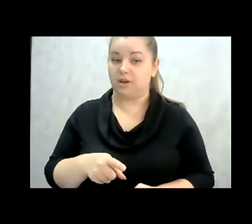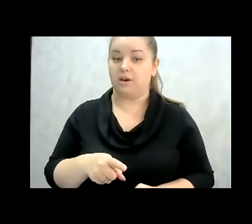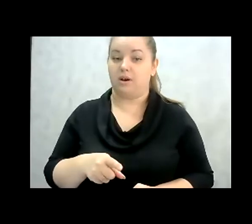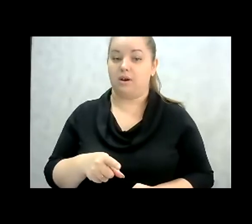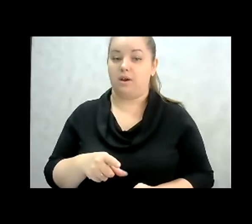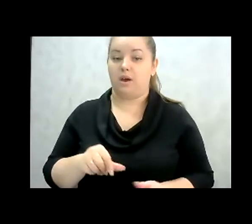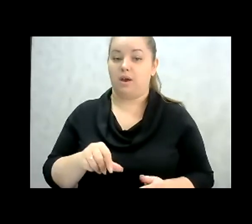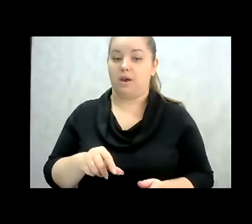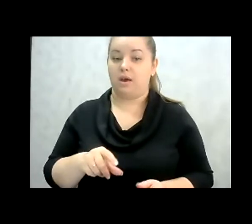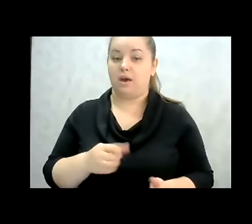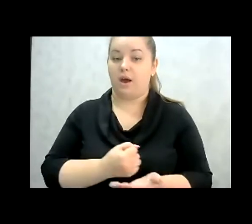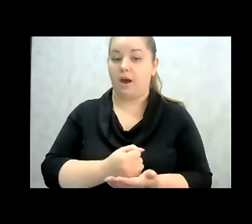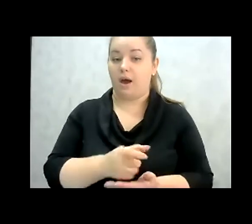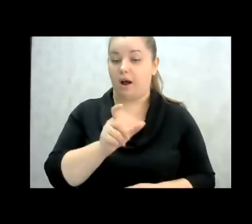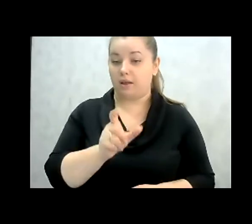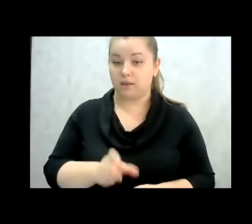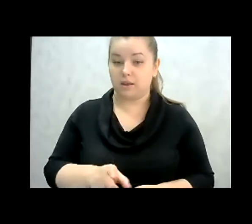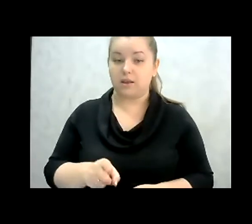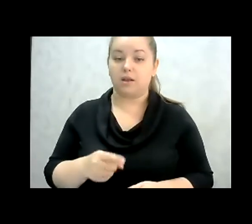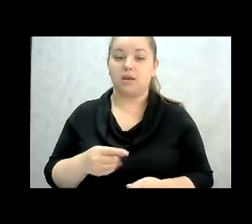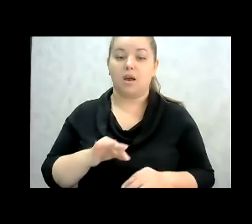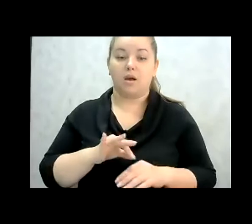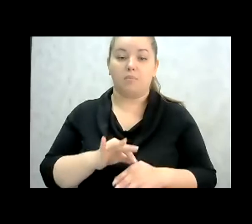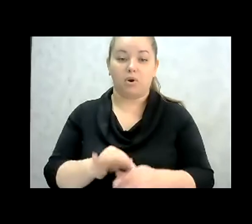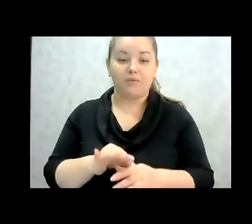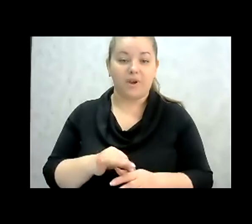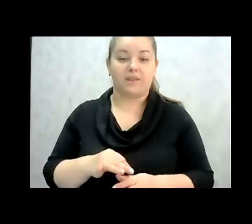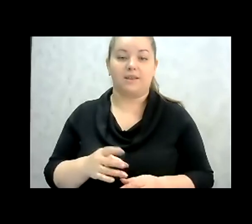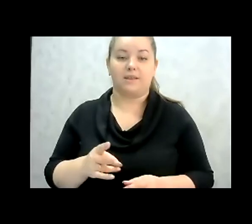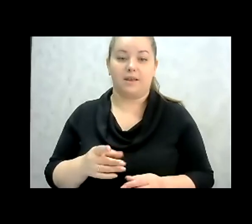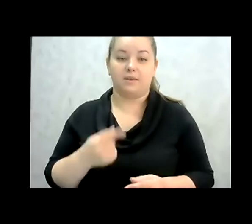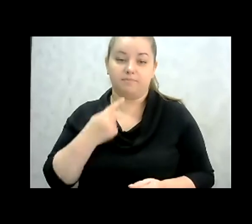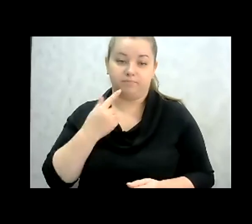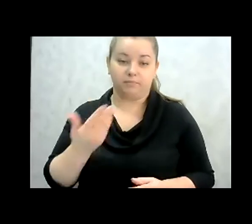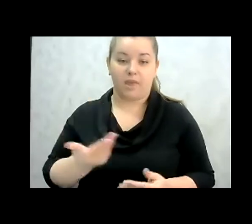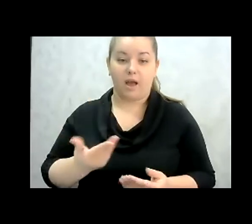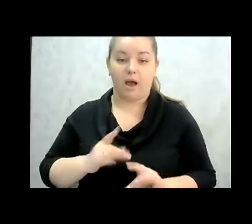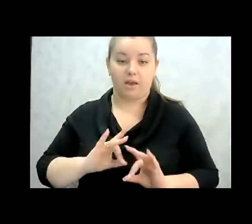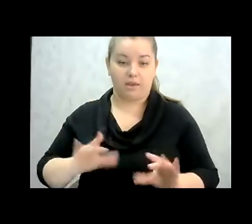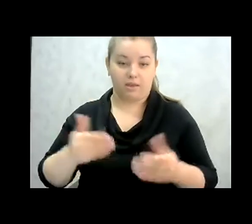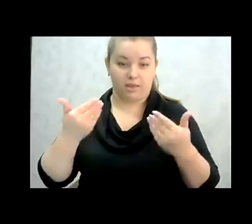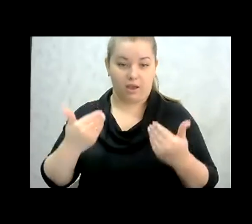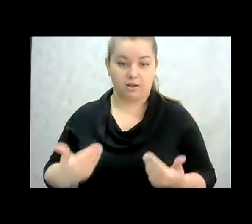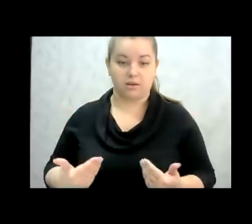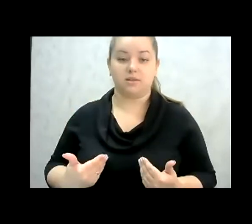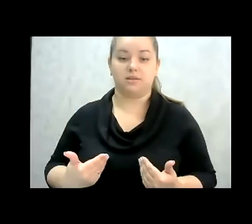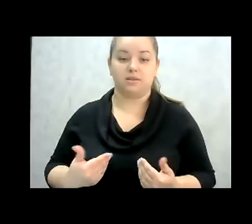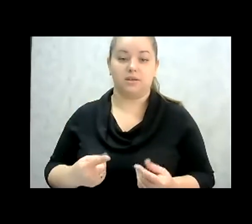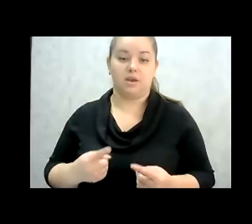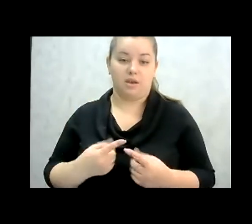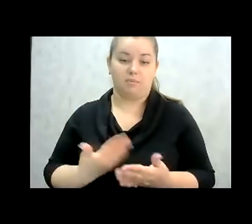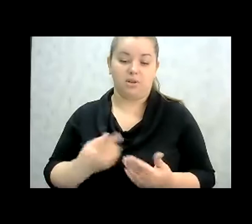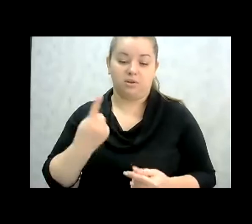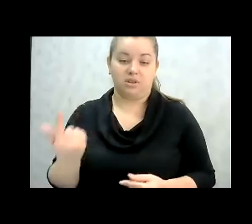later. It created problems because some candidates had less than 1 week for campaigning, while other candidates